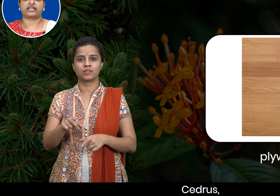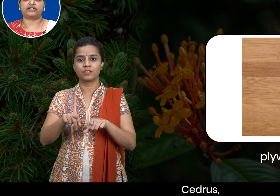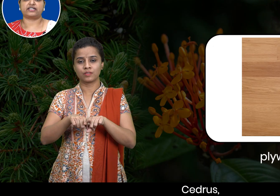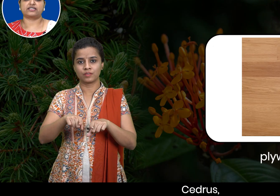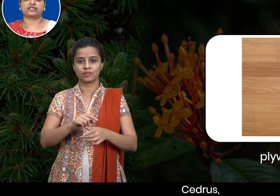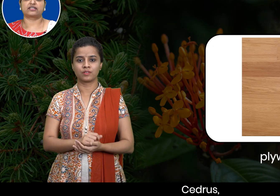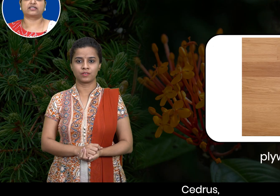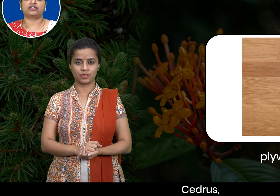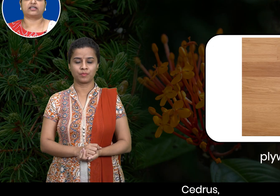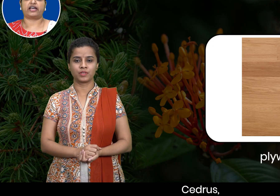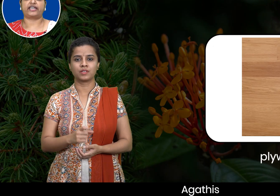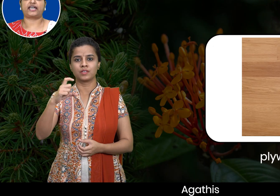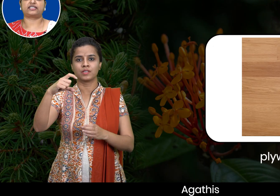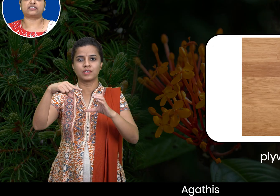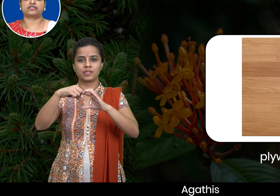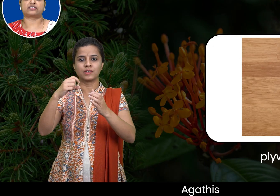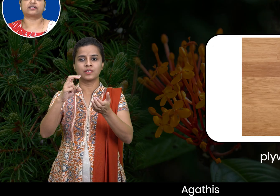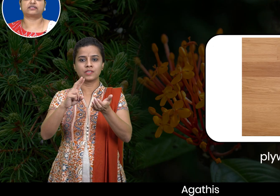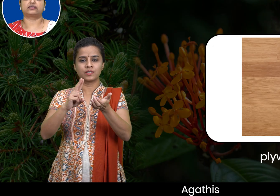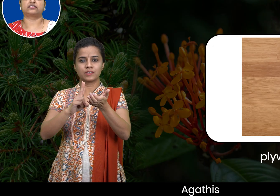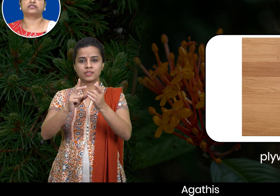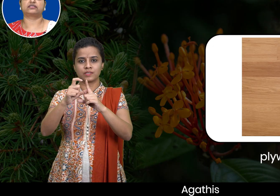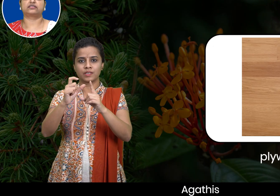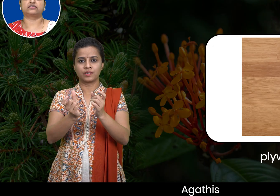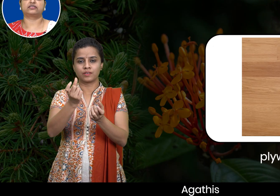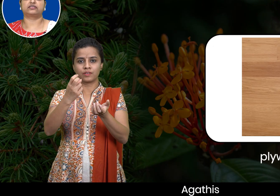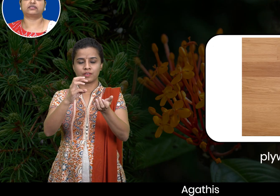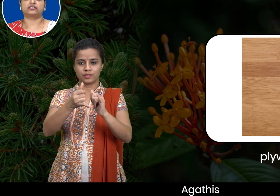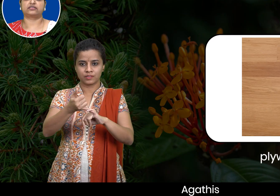Example, Cedrus agathis.